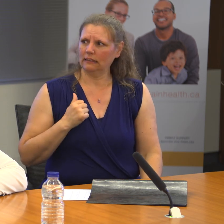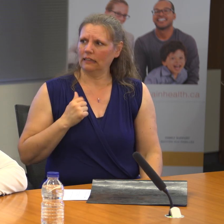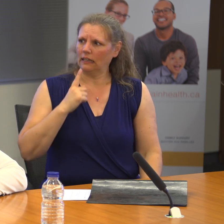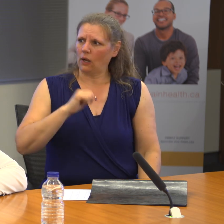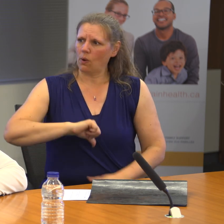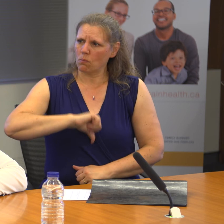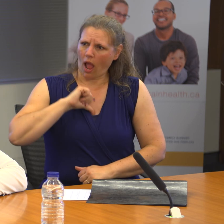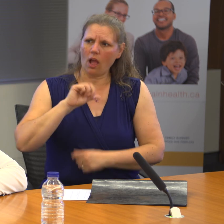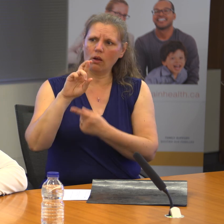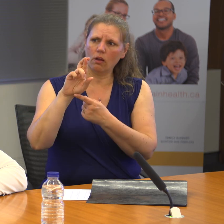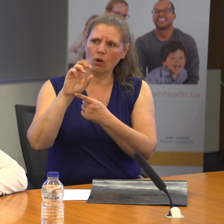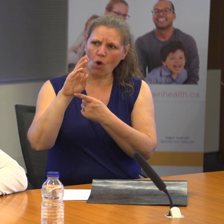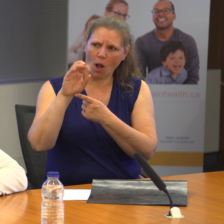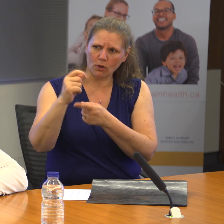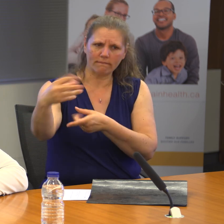have Robert.